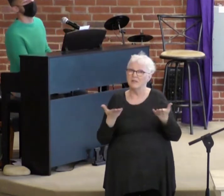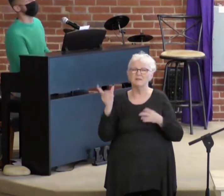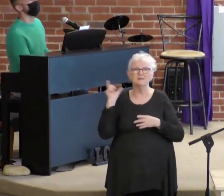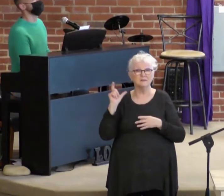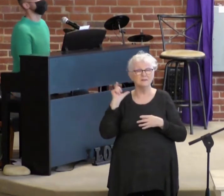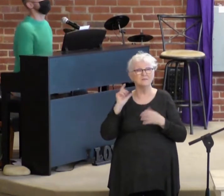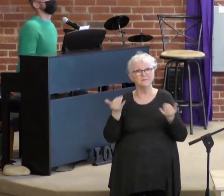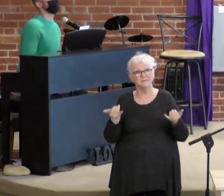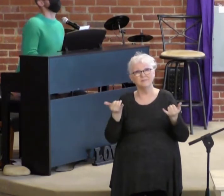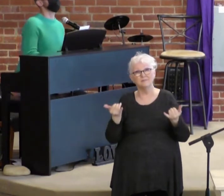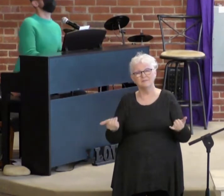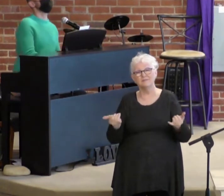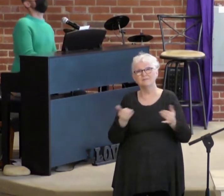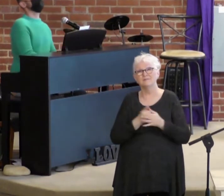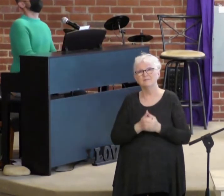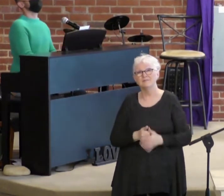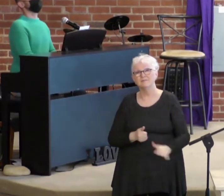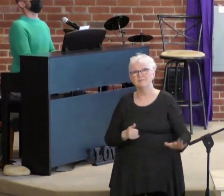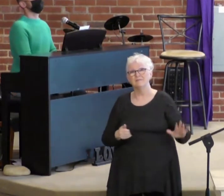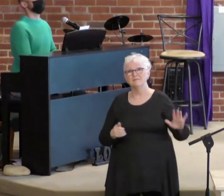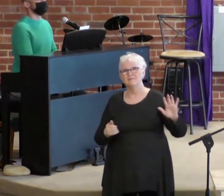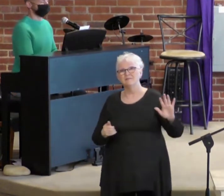today.